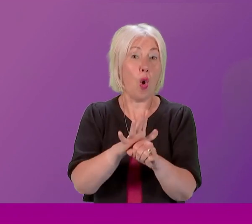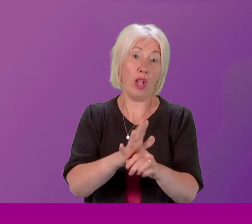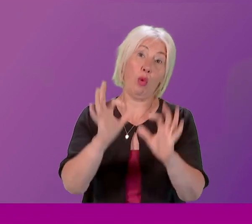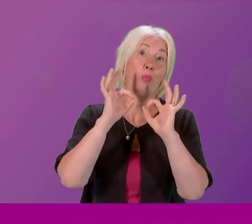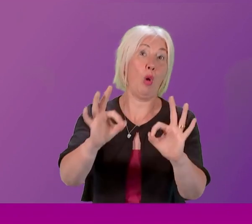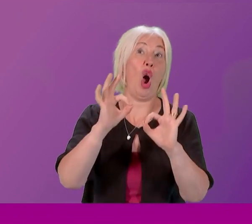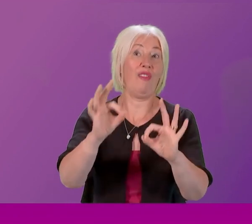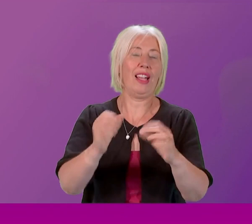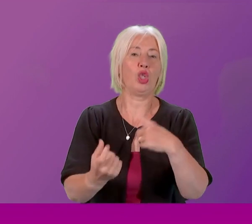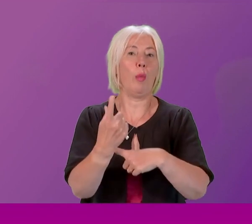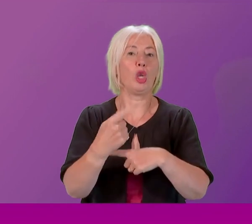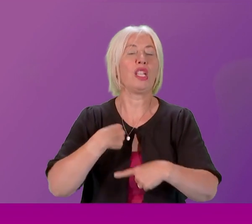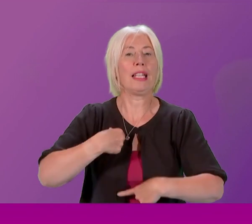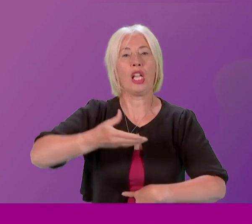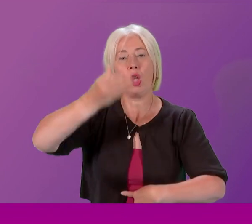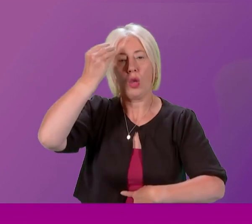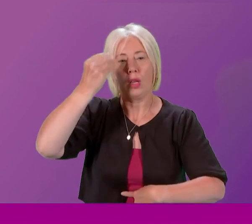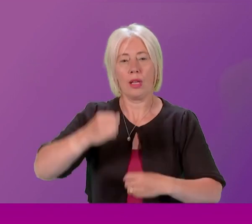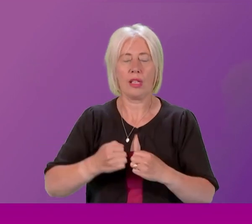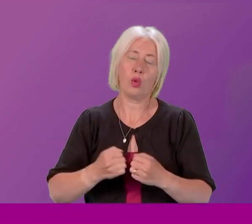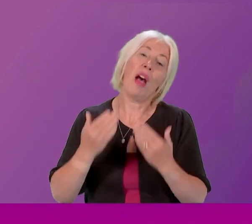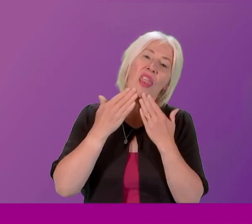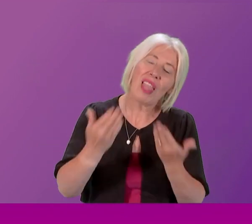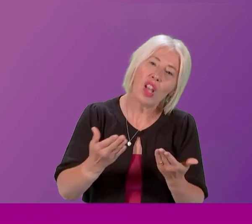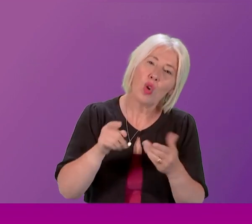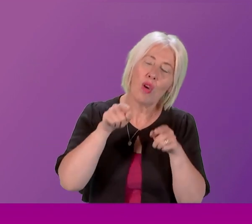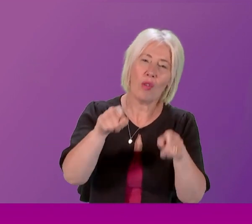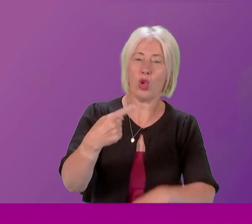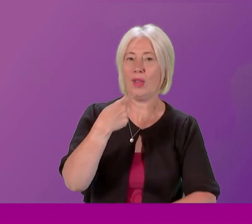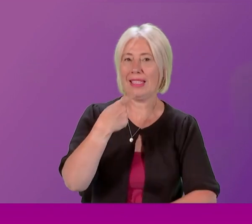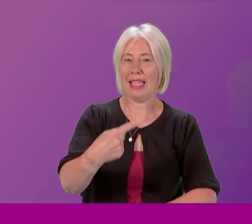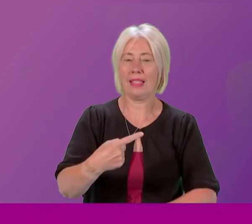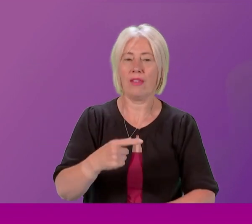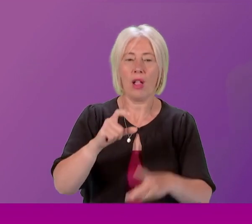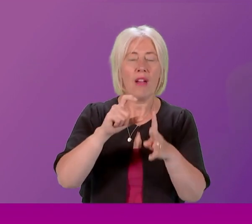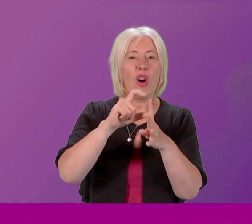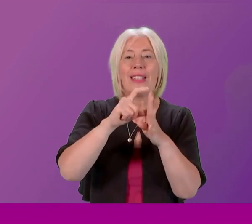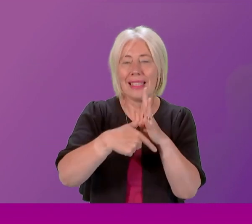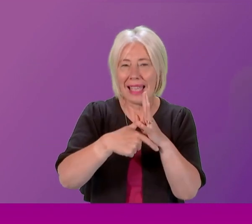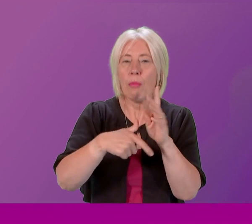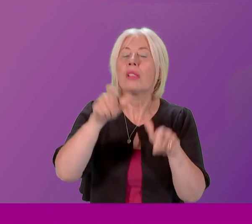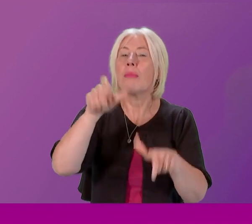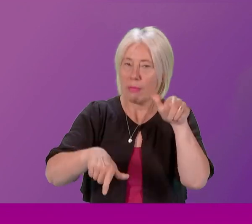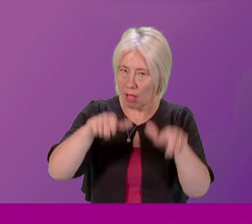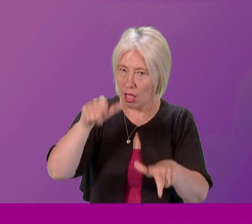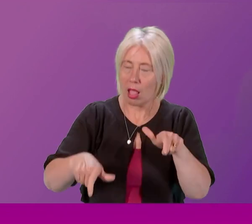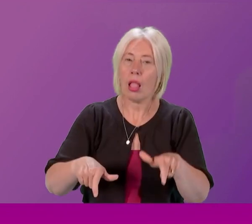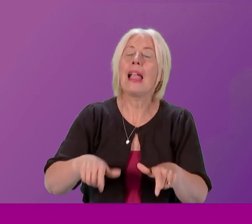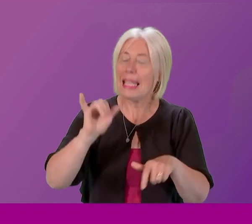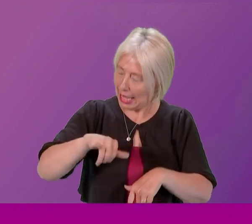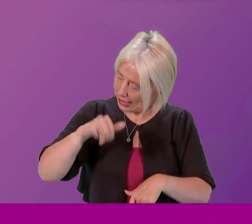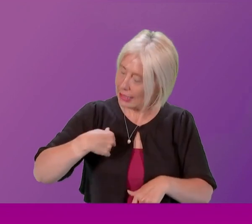But yeah, partly what you said, disabled people, yes, to be